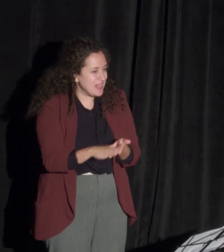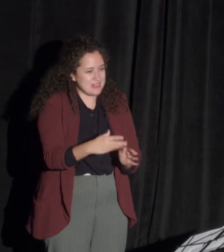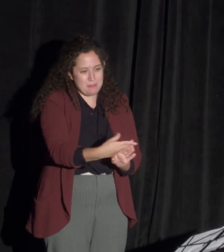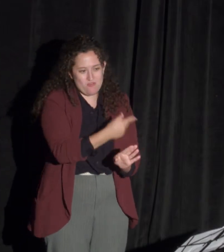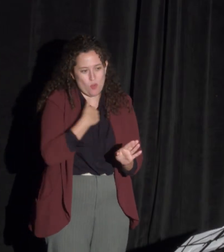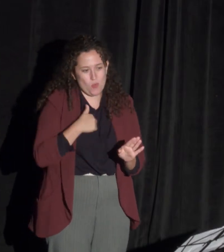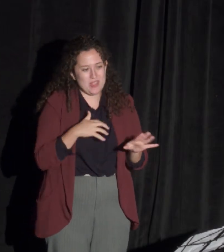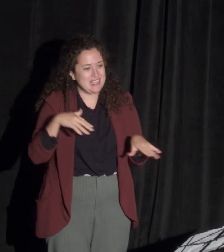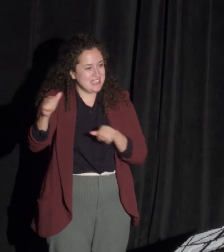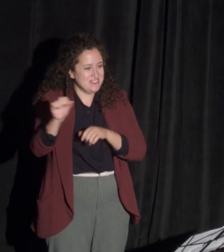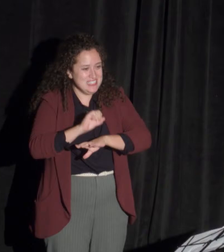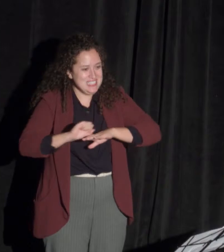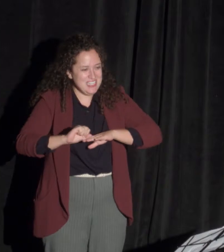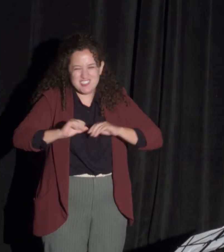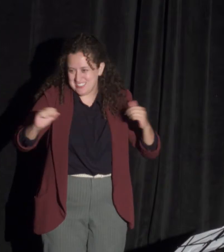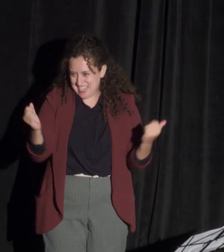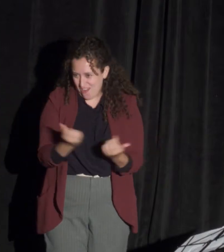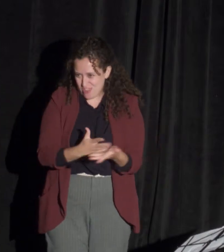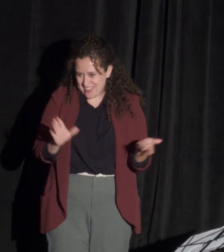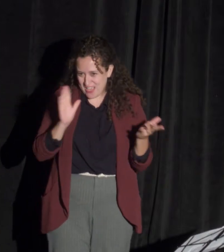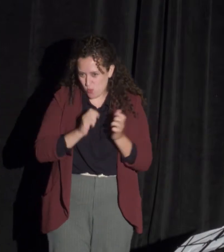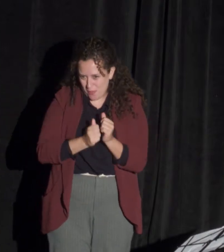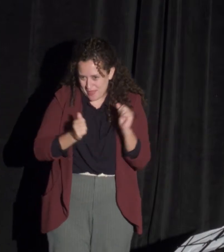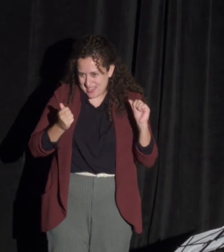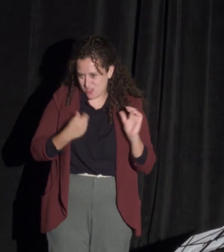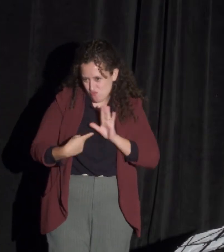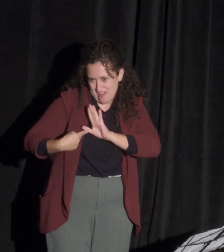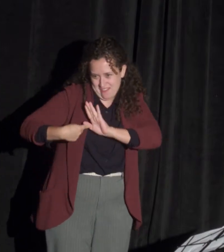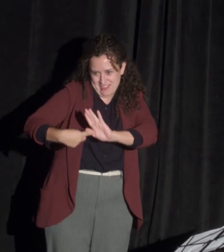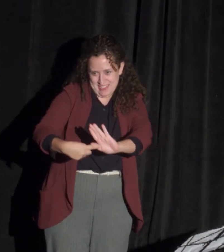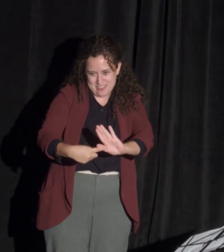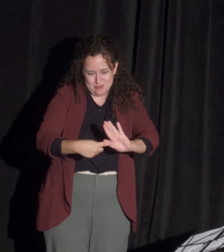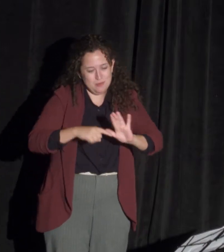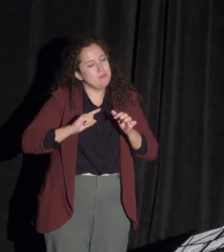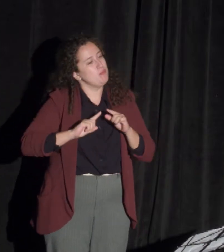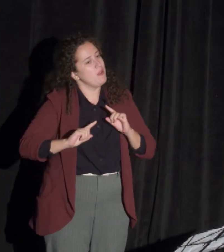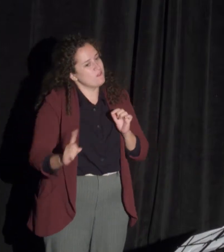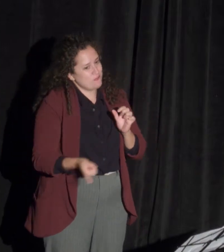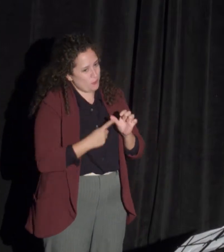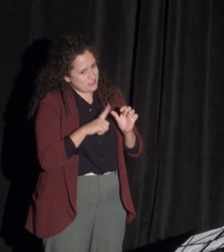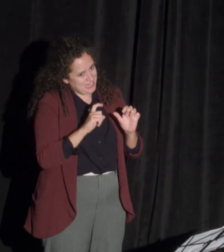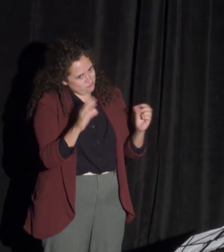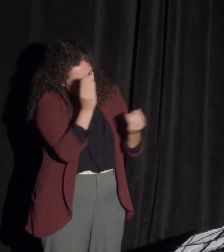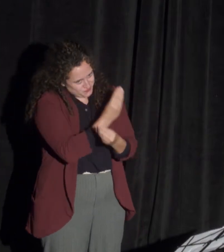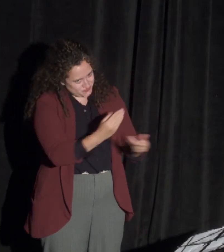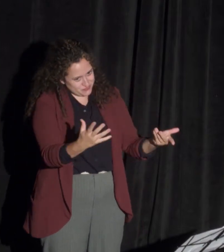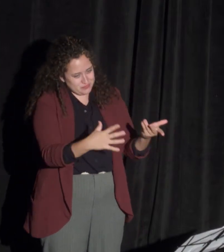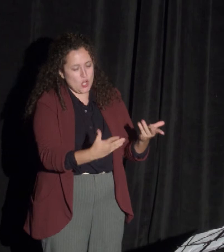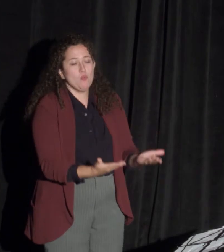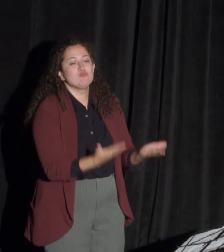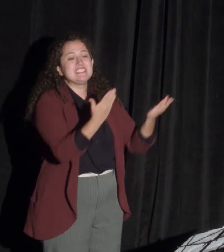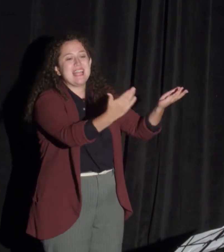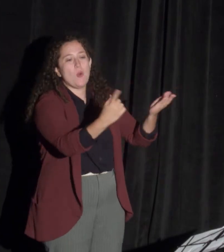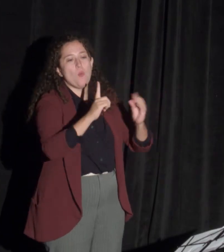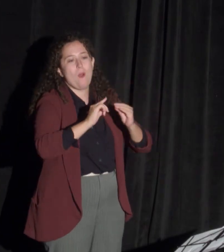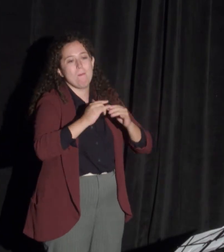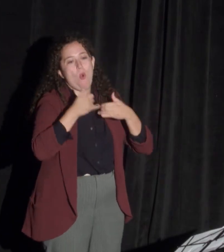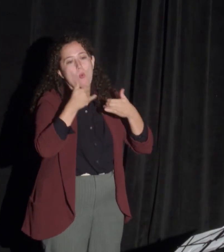revealed. But first, we have to give out one last award, and we'd like to welcome our incredible guests